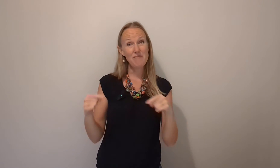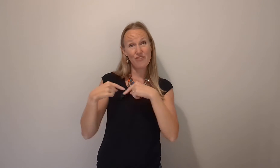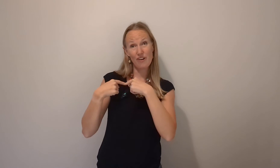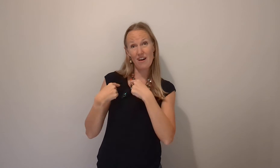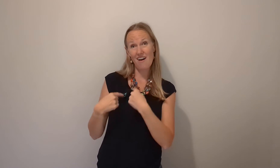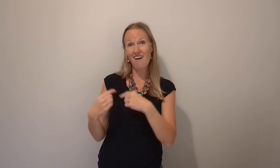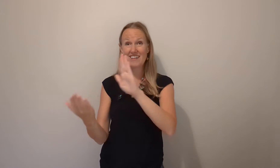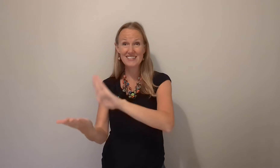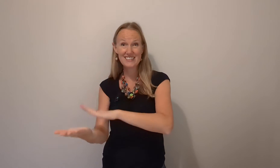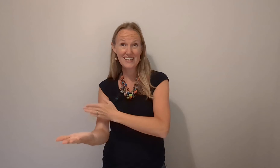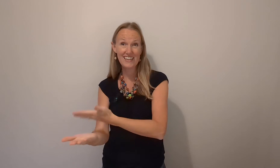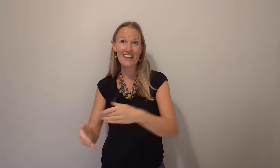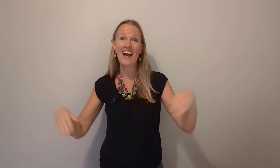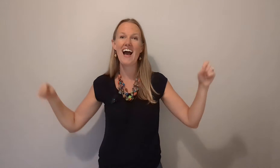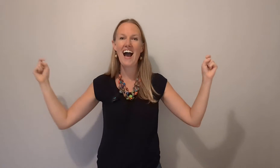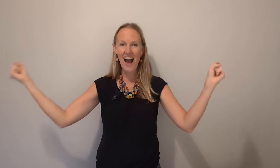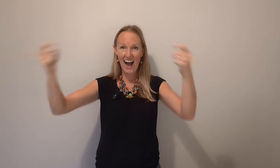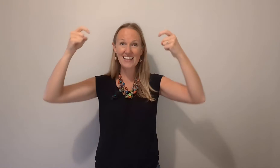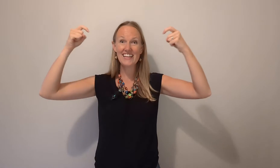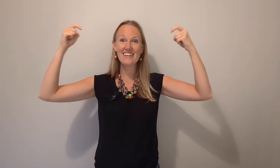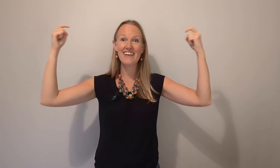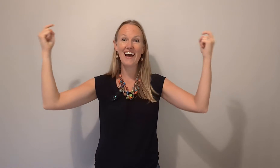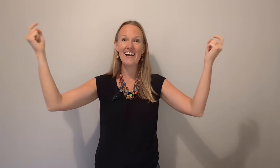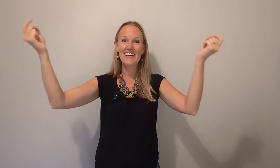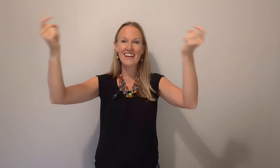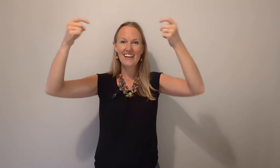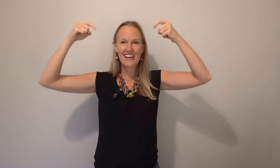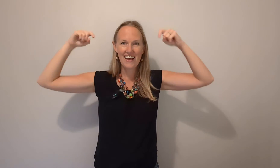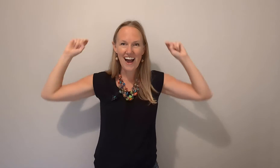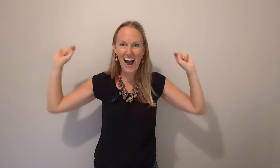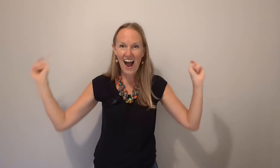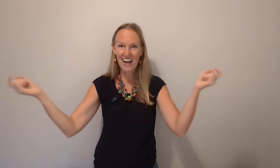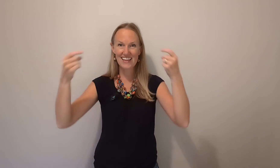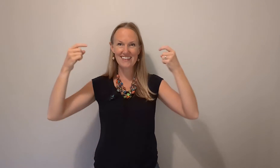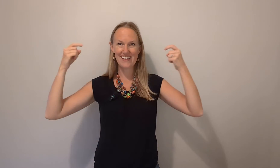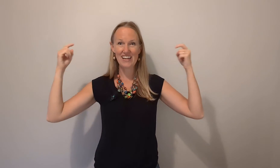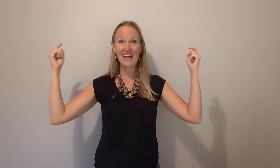except for a heart singing hallelujah, hallelujah. Okay,